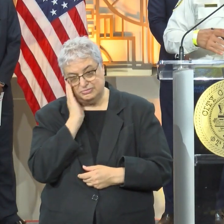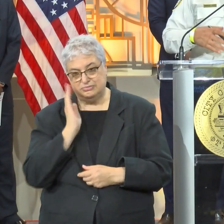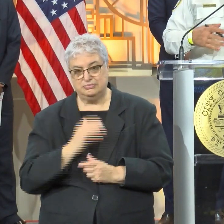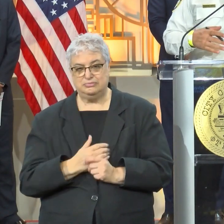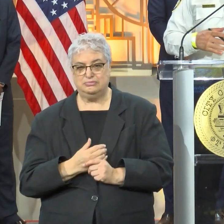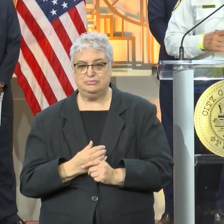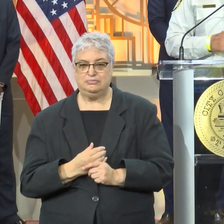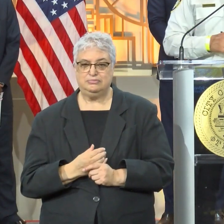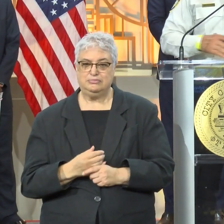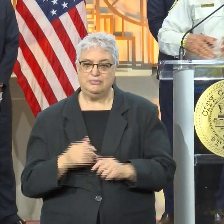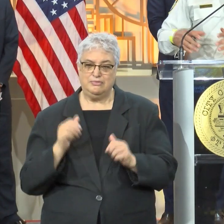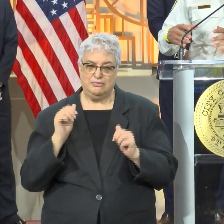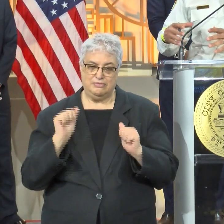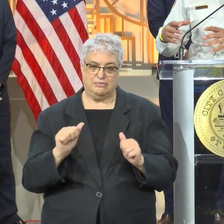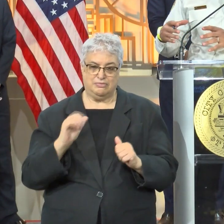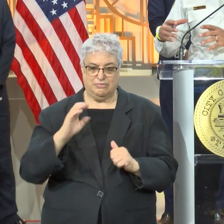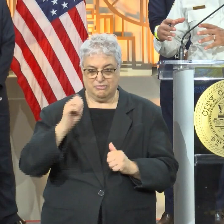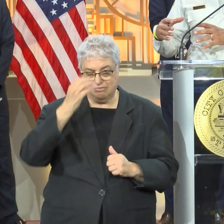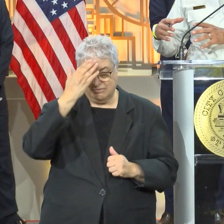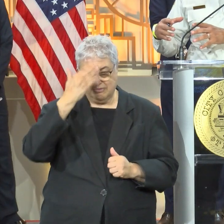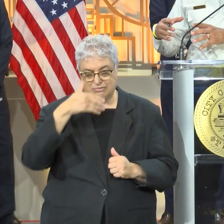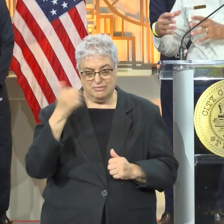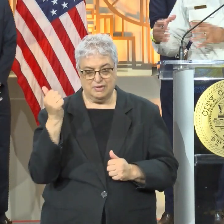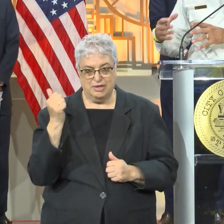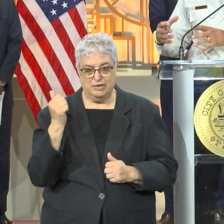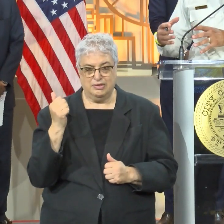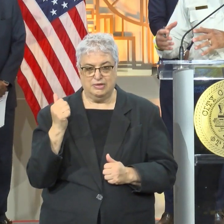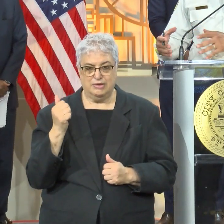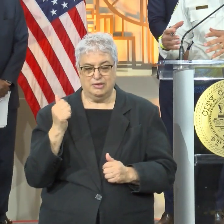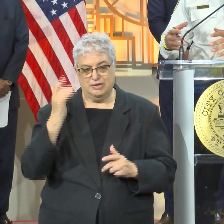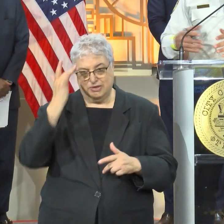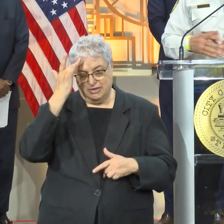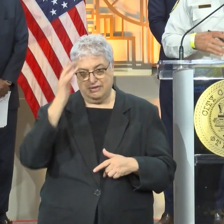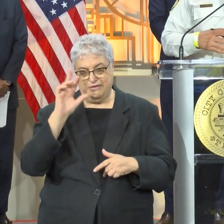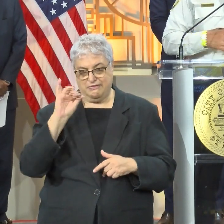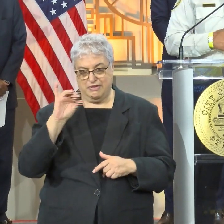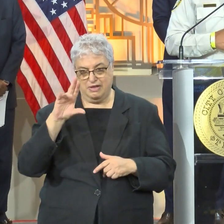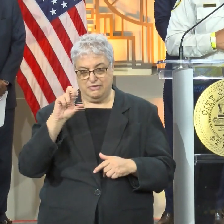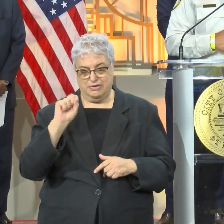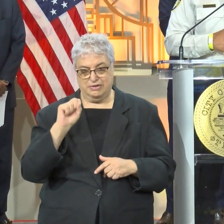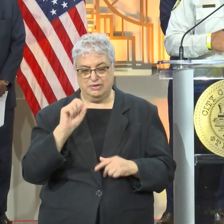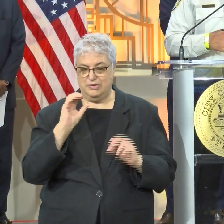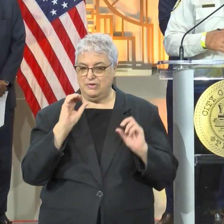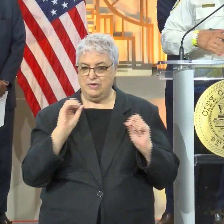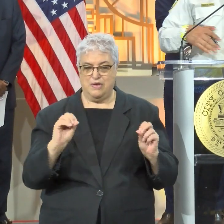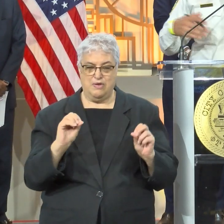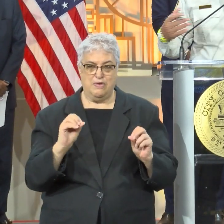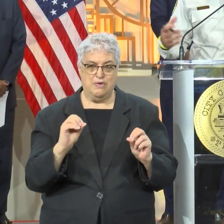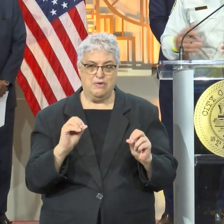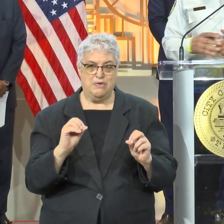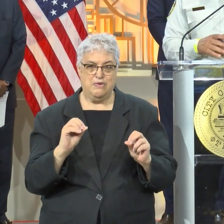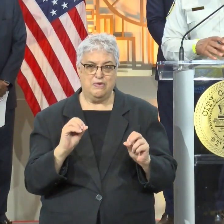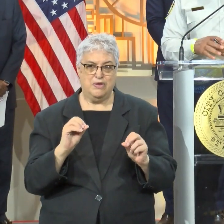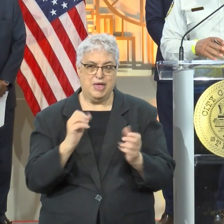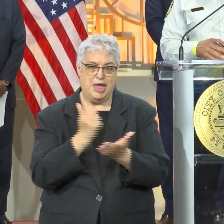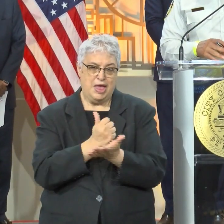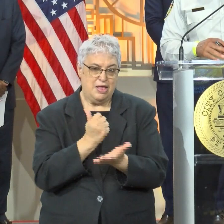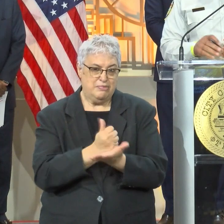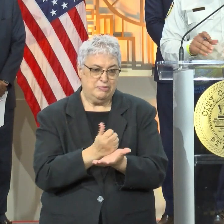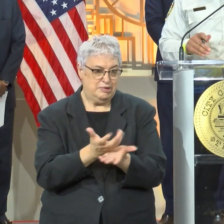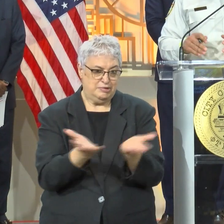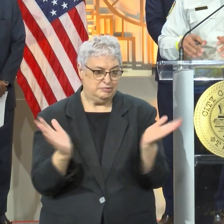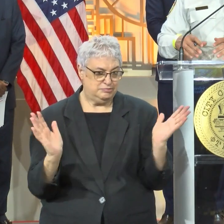of this could be because they came down with the virus and they didn't seek any treatment. Part of it could also